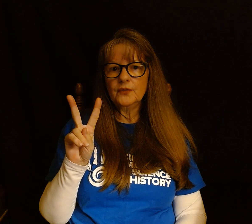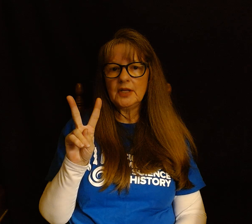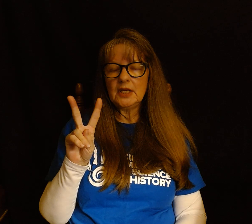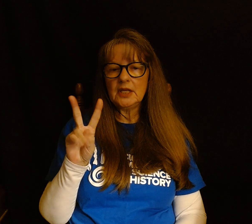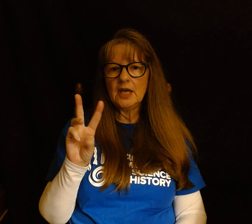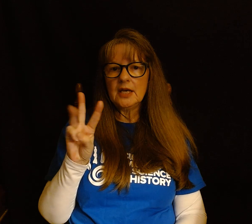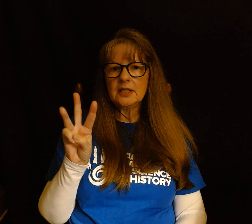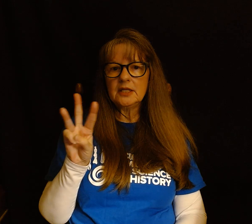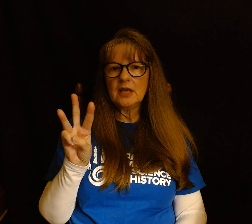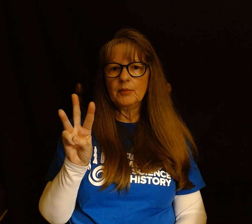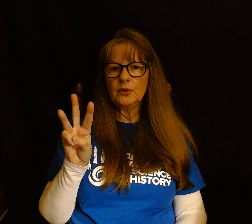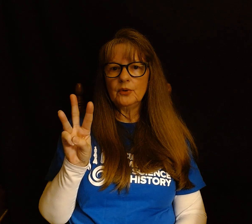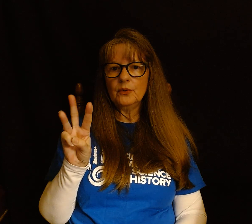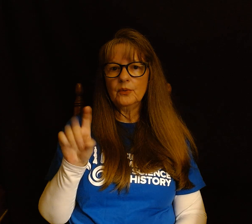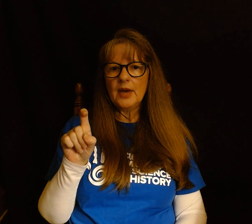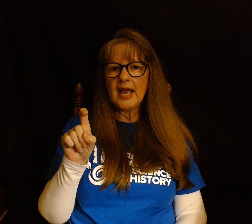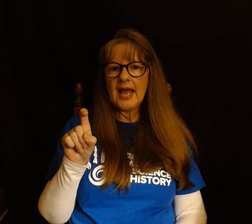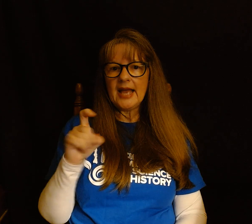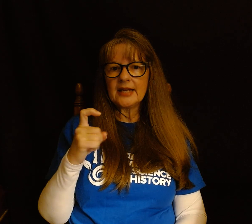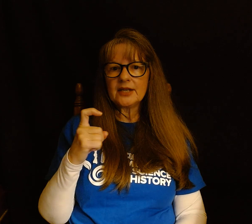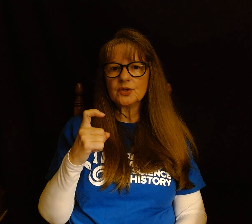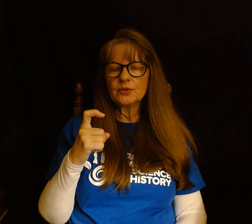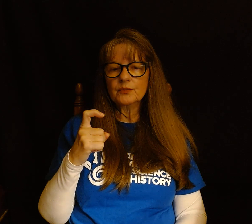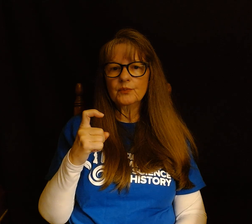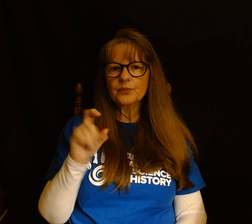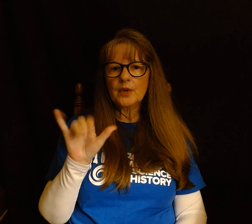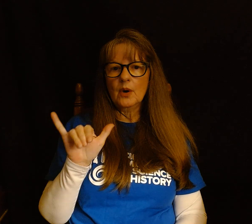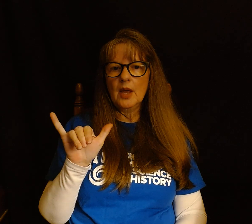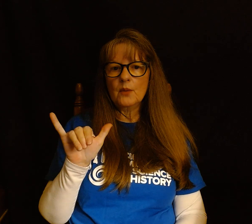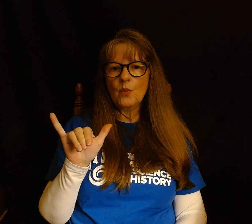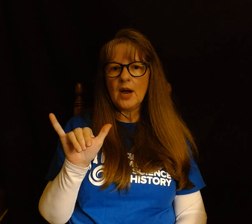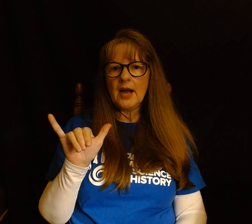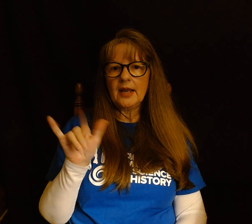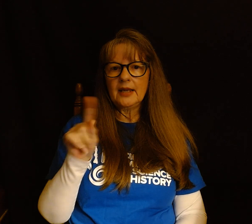V, W, X, and Y,